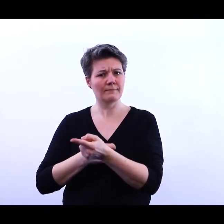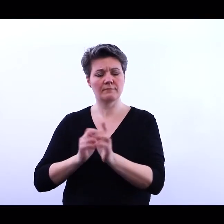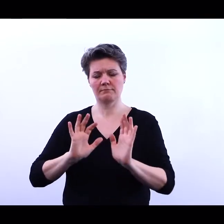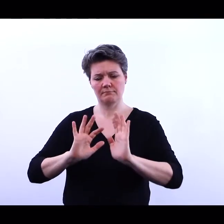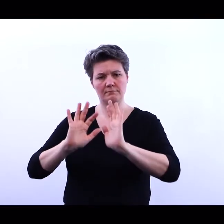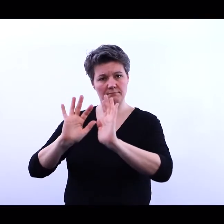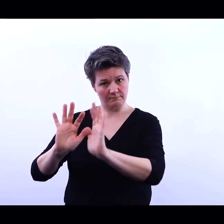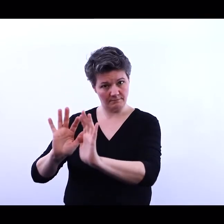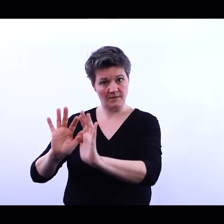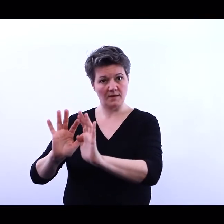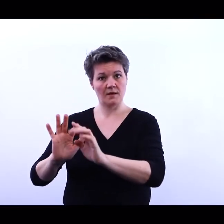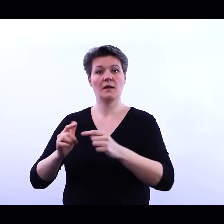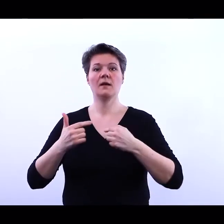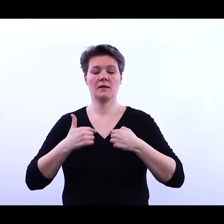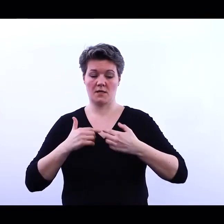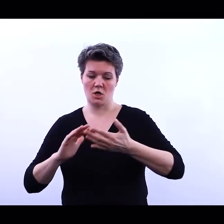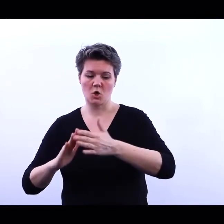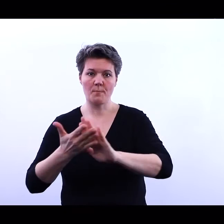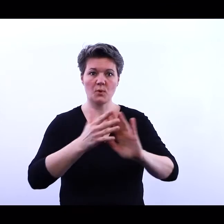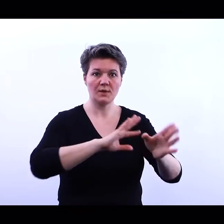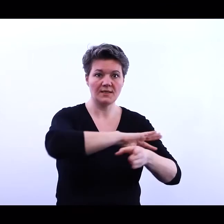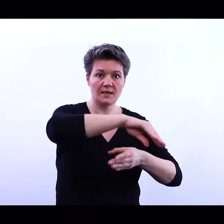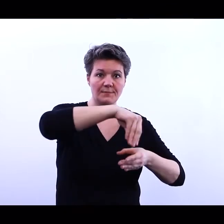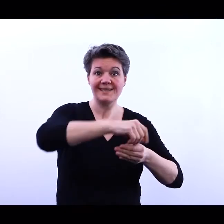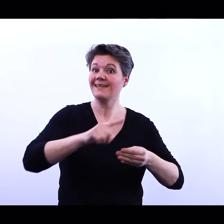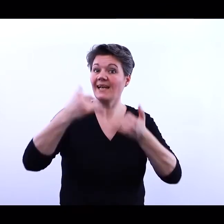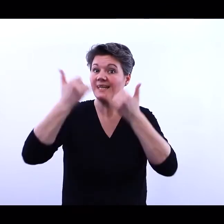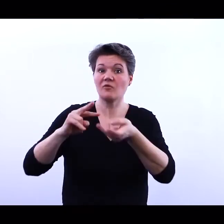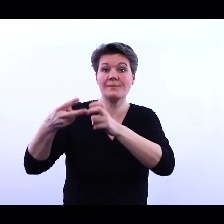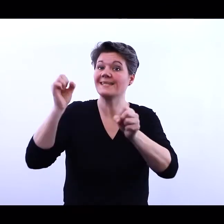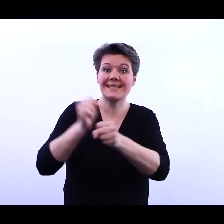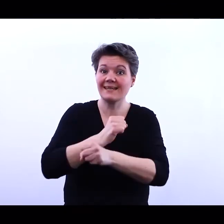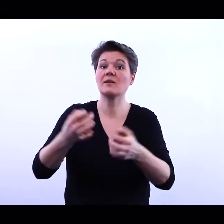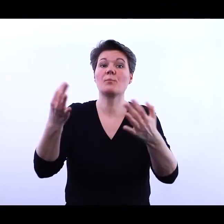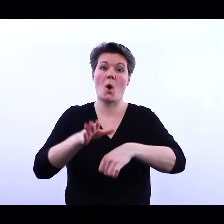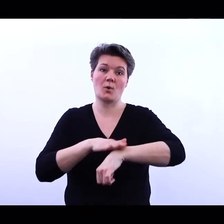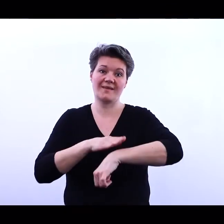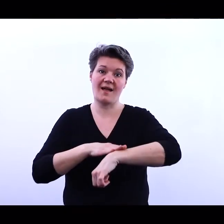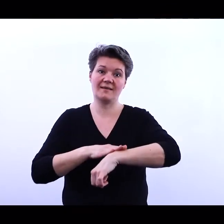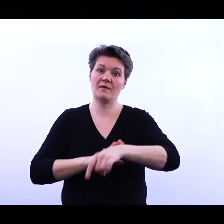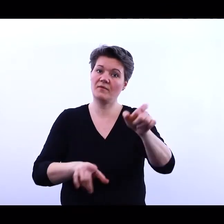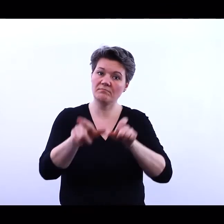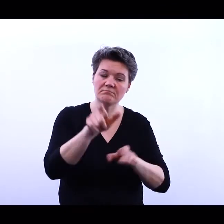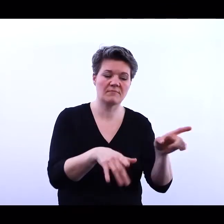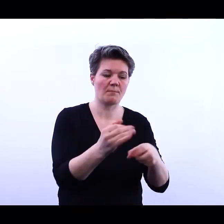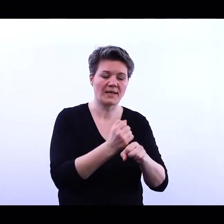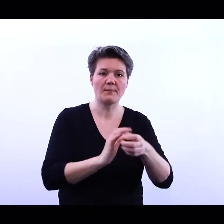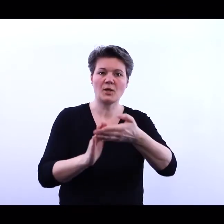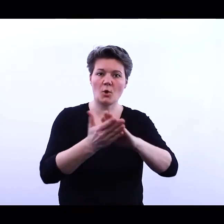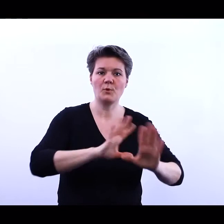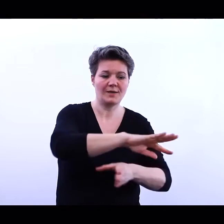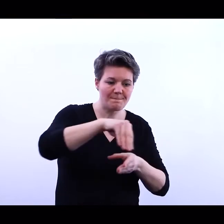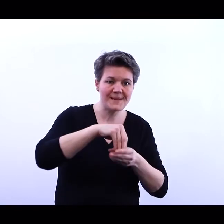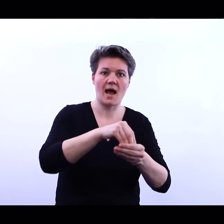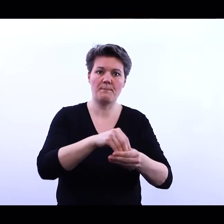to include our community, then you're not going to be able to do it right now. It takes time to include people in that process. And doing that